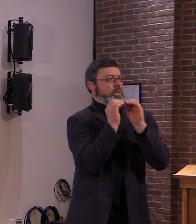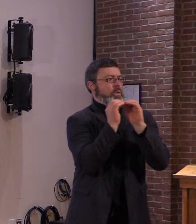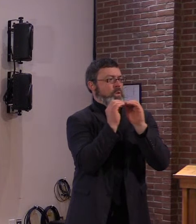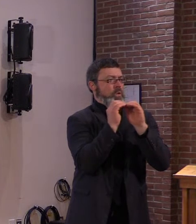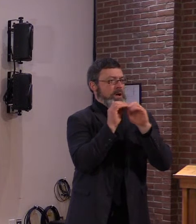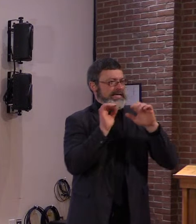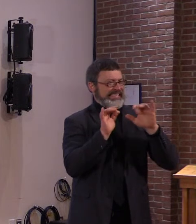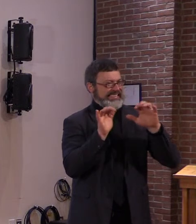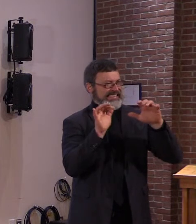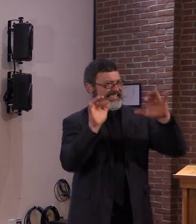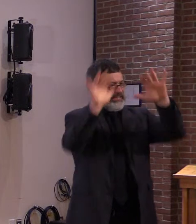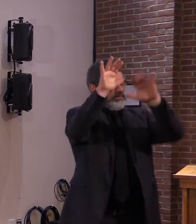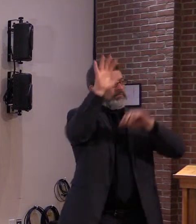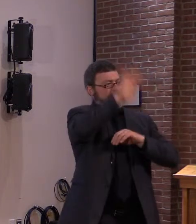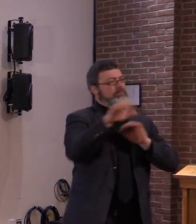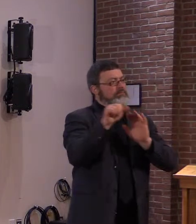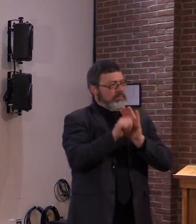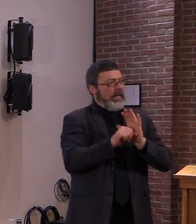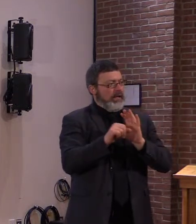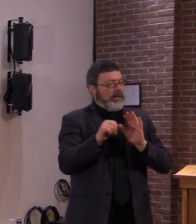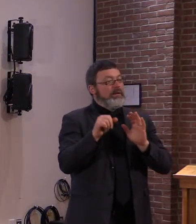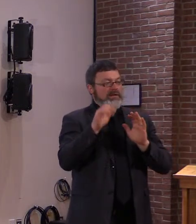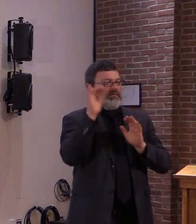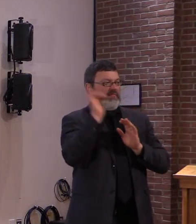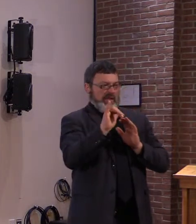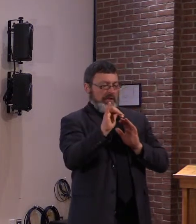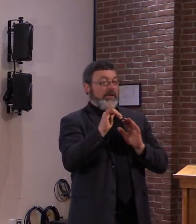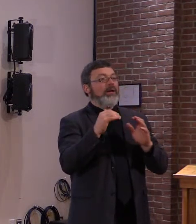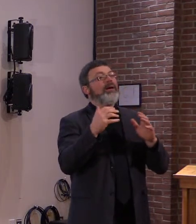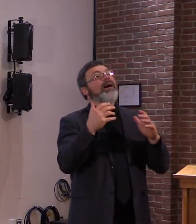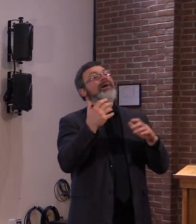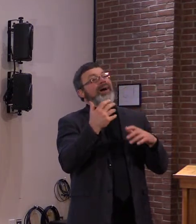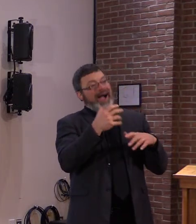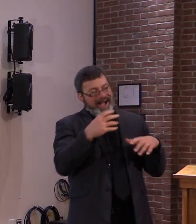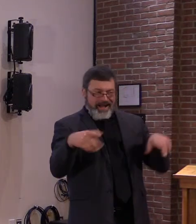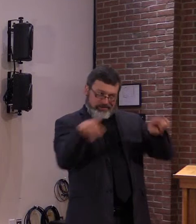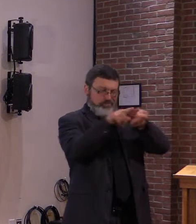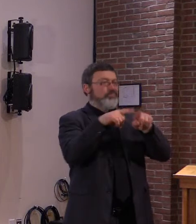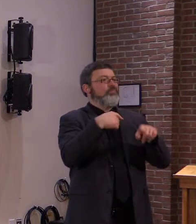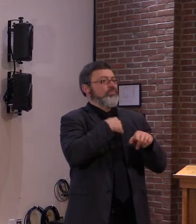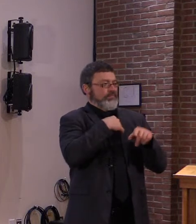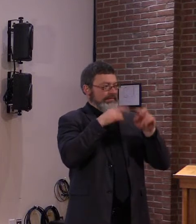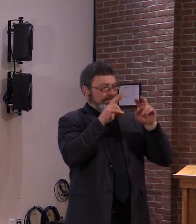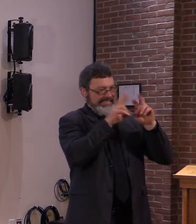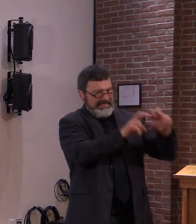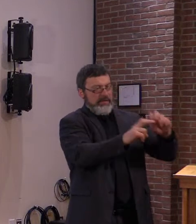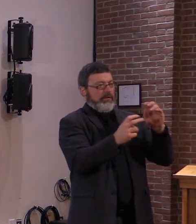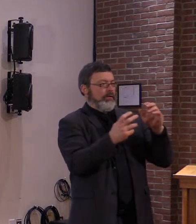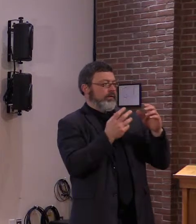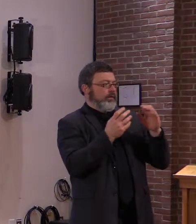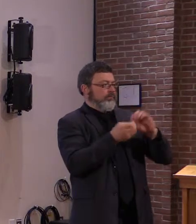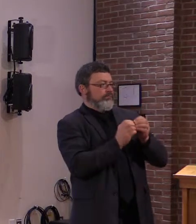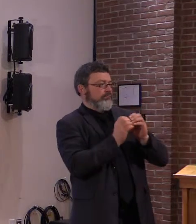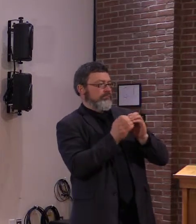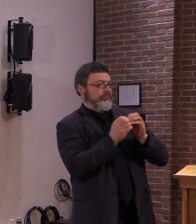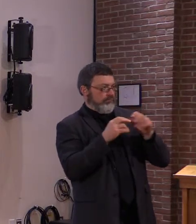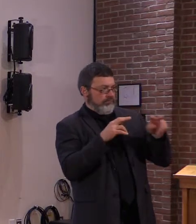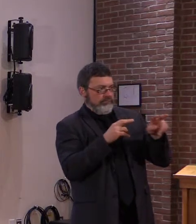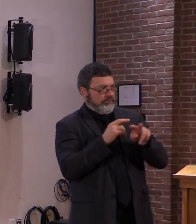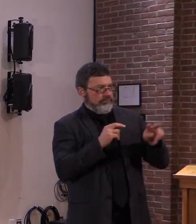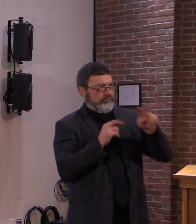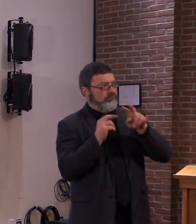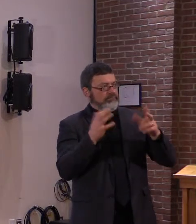at this point in time would say that they would line up first for the vaccine. Now, some may say, well, that's not very much. I'm a